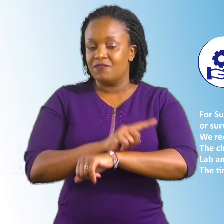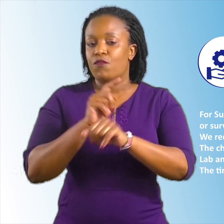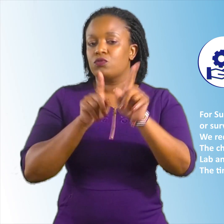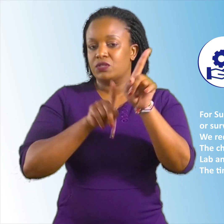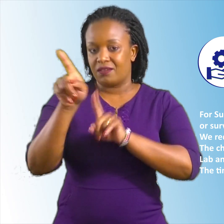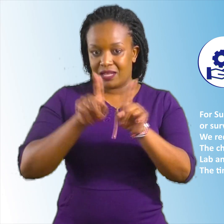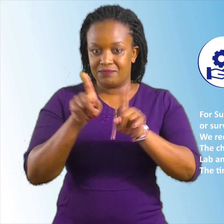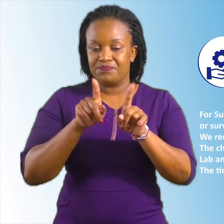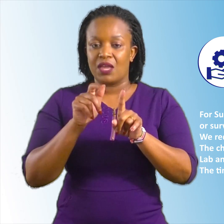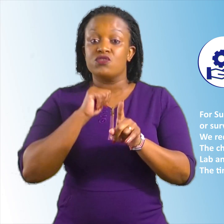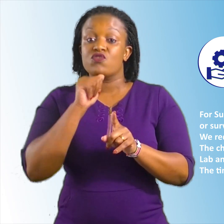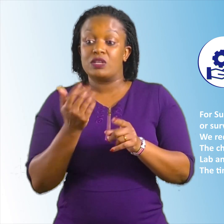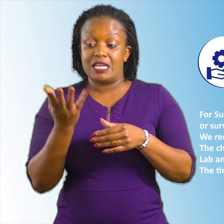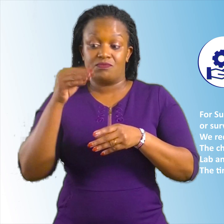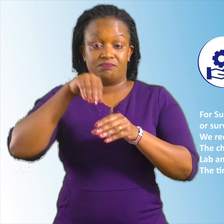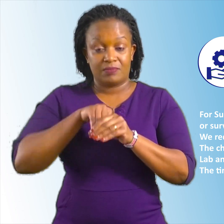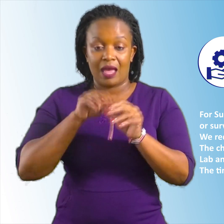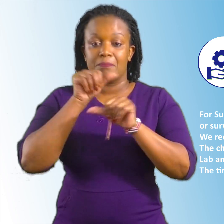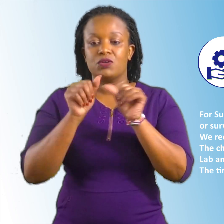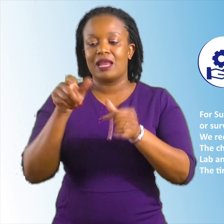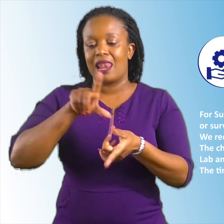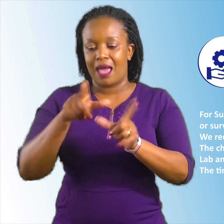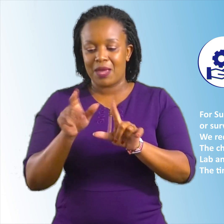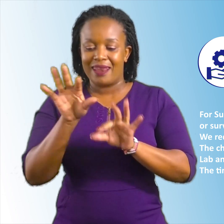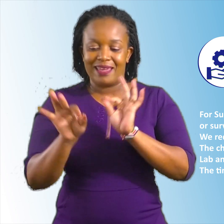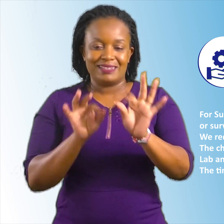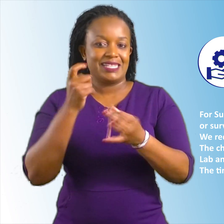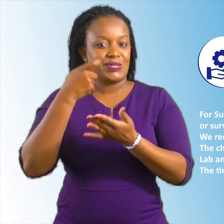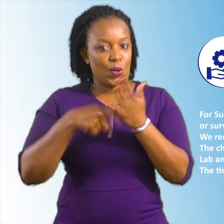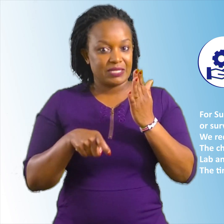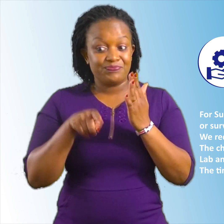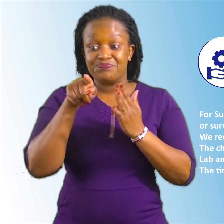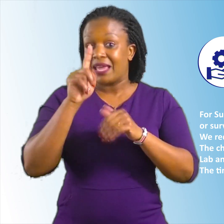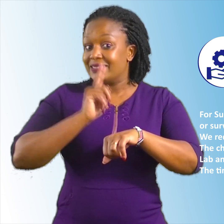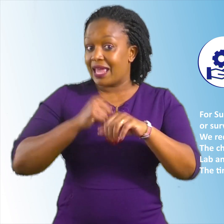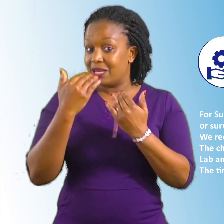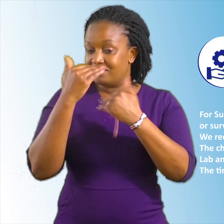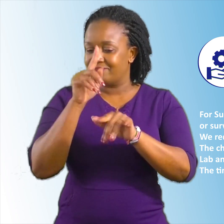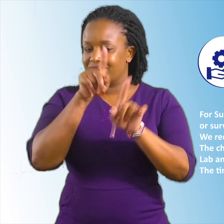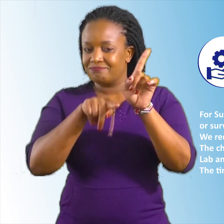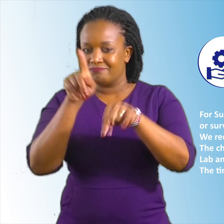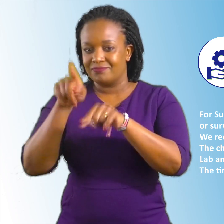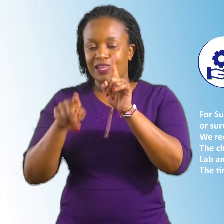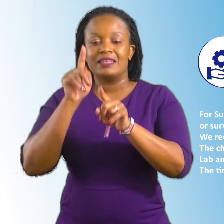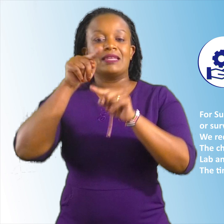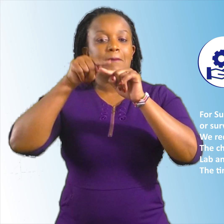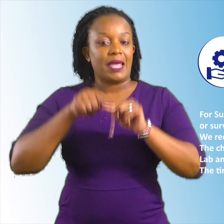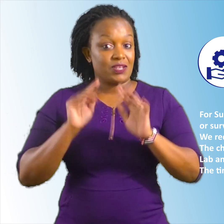mileage, not inclusive of lab analysis cost. The timeline varies depending on the